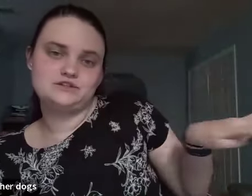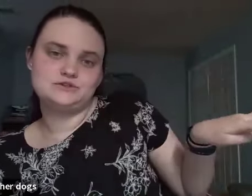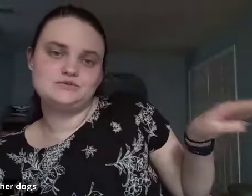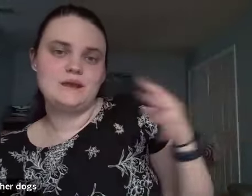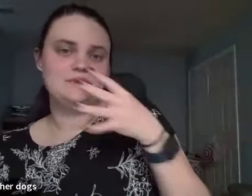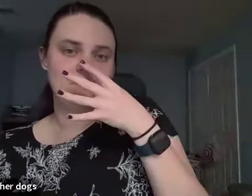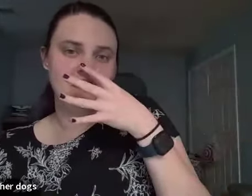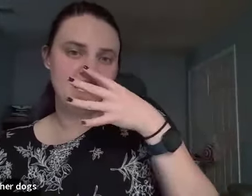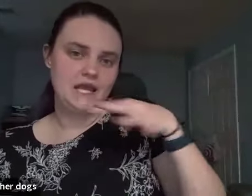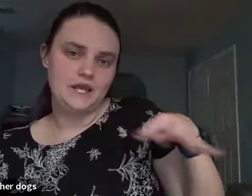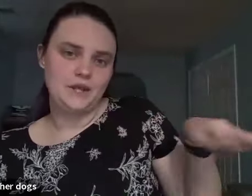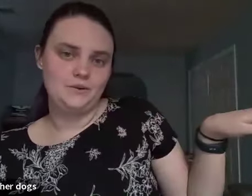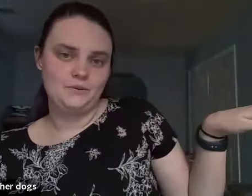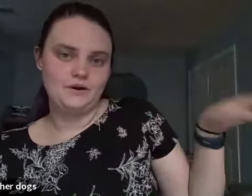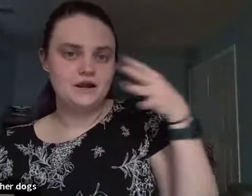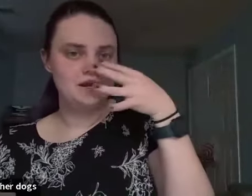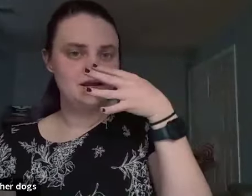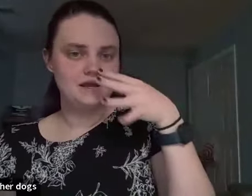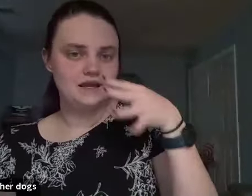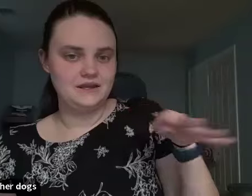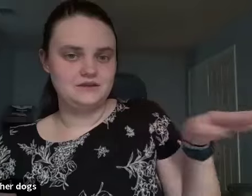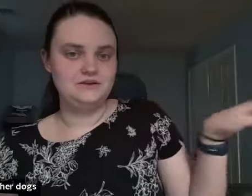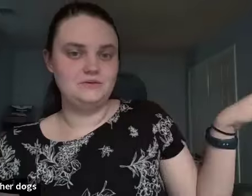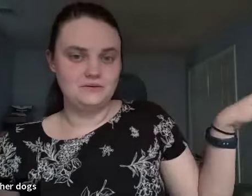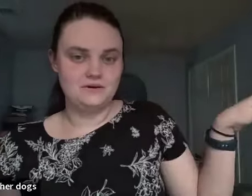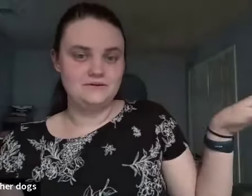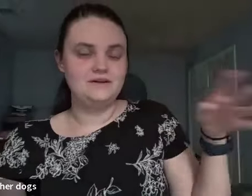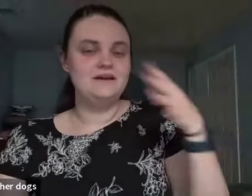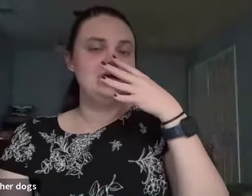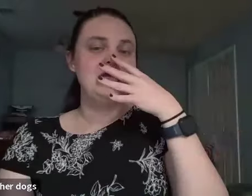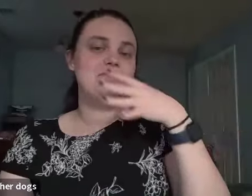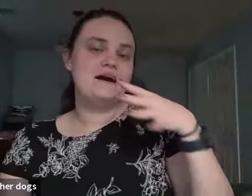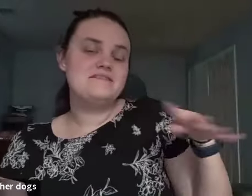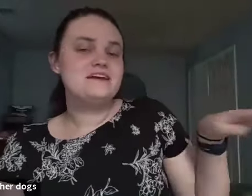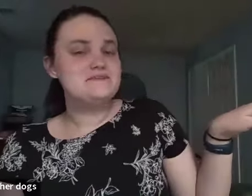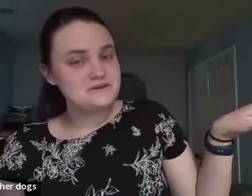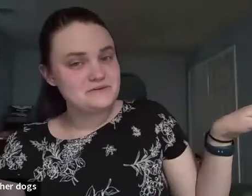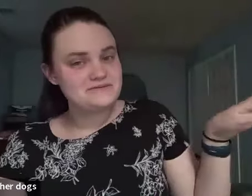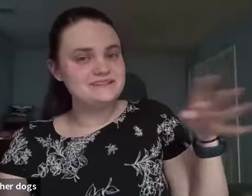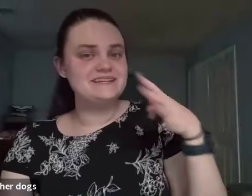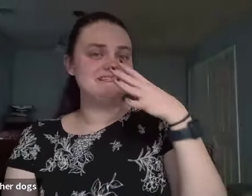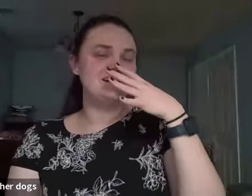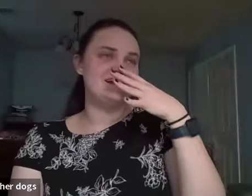to swipe it away. Ignore. Ignore. And my favorite one with this